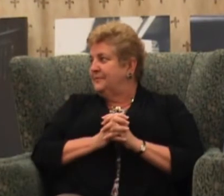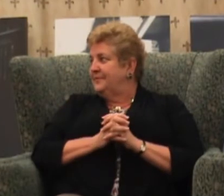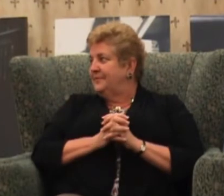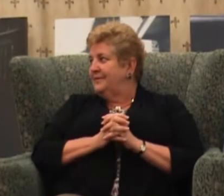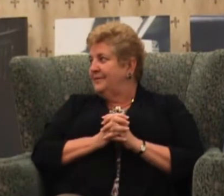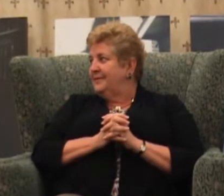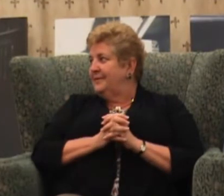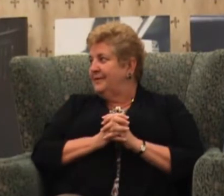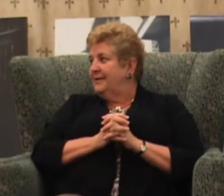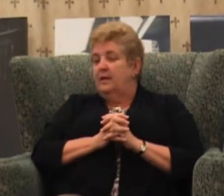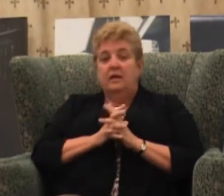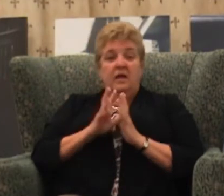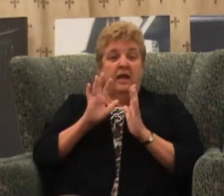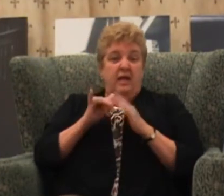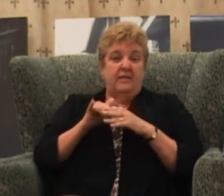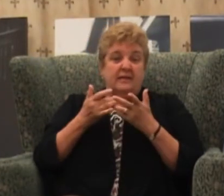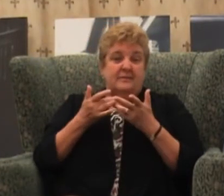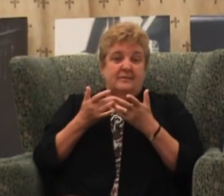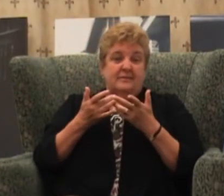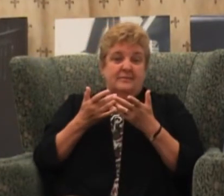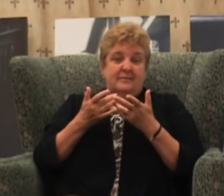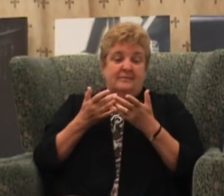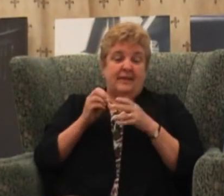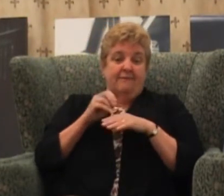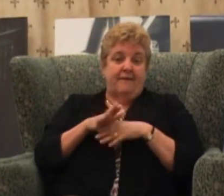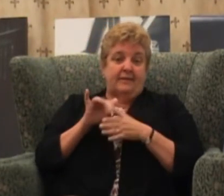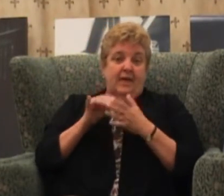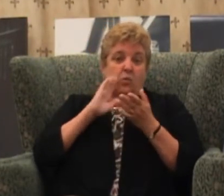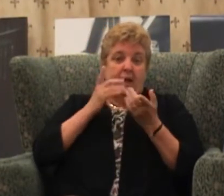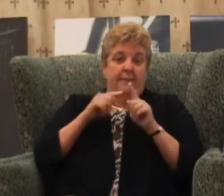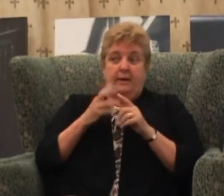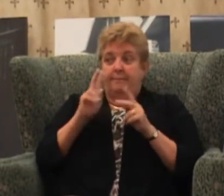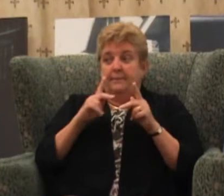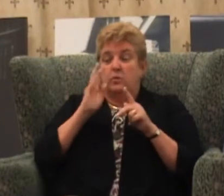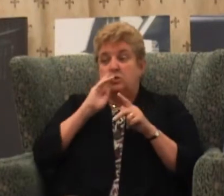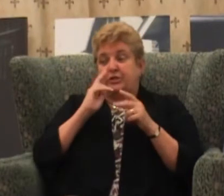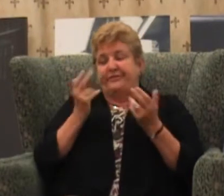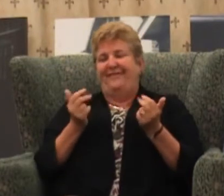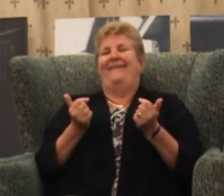That was about the effect it produced. It was really quite sad.